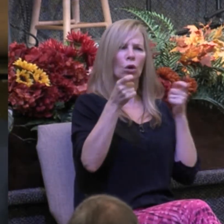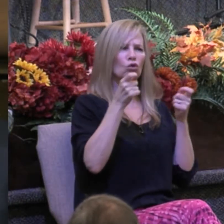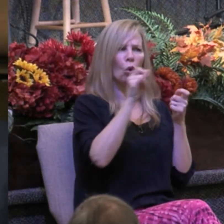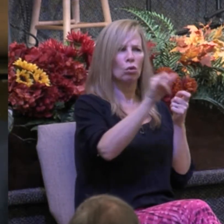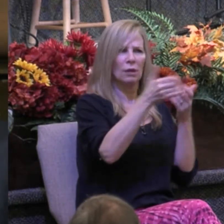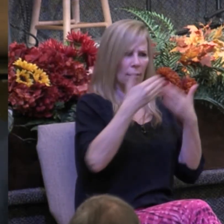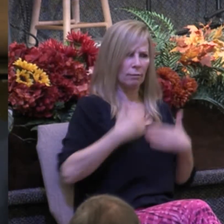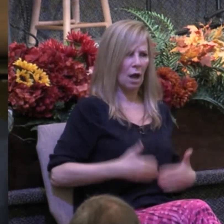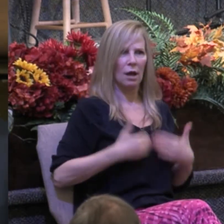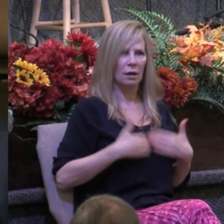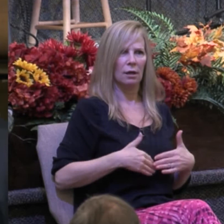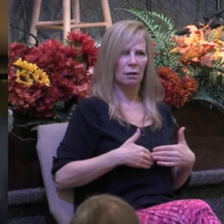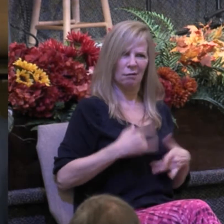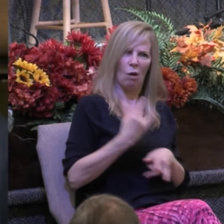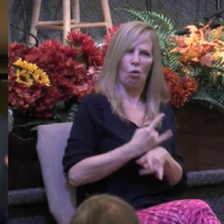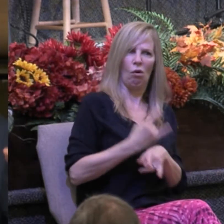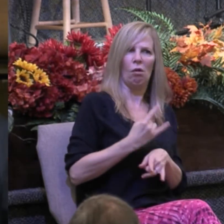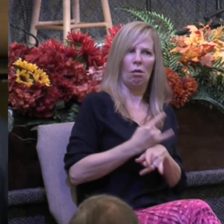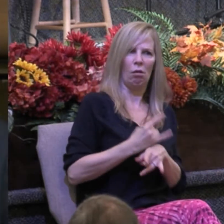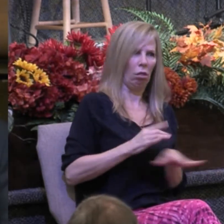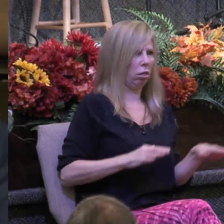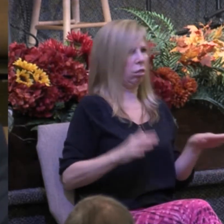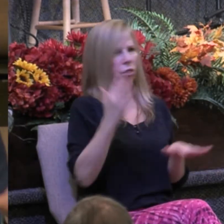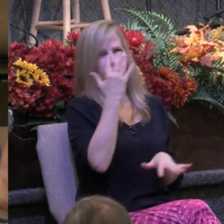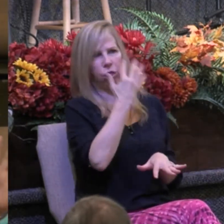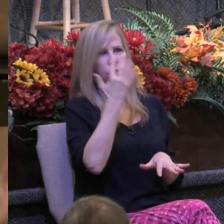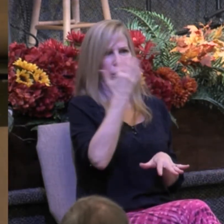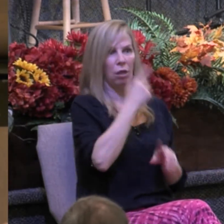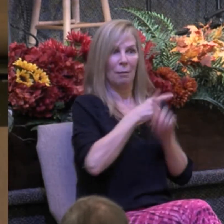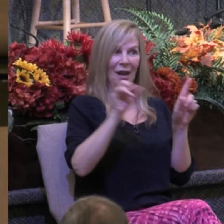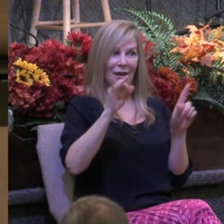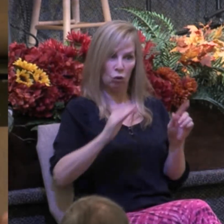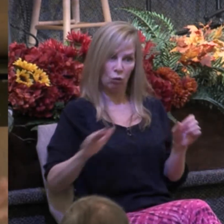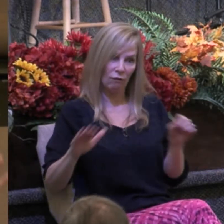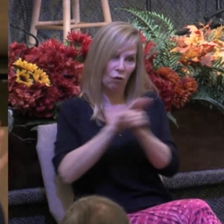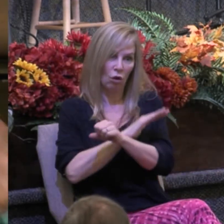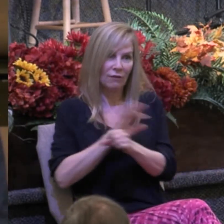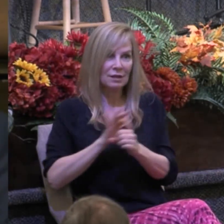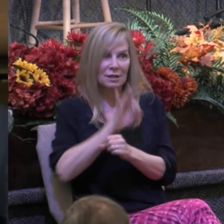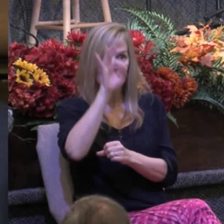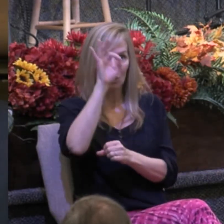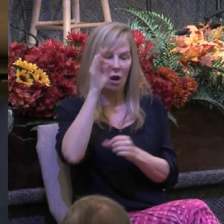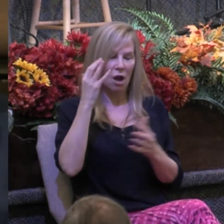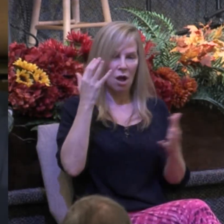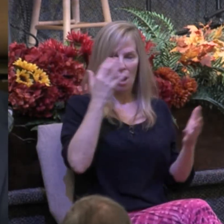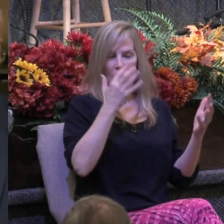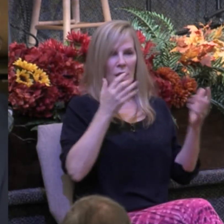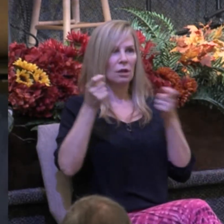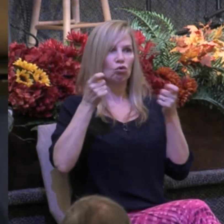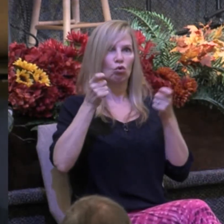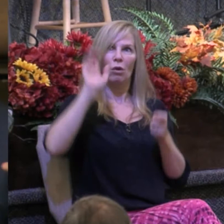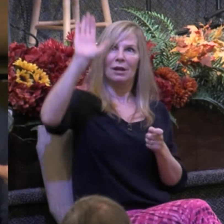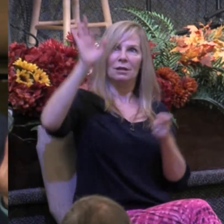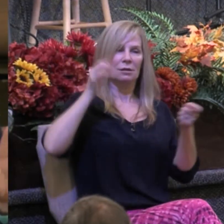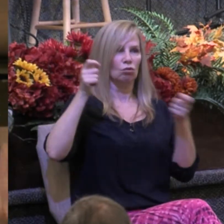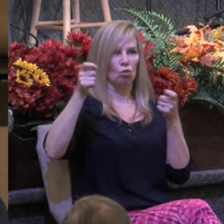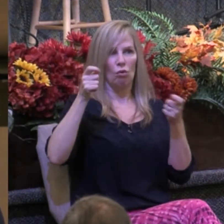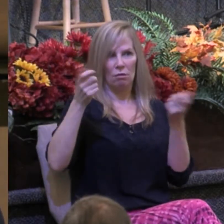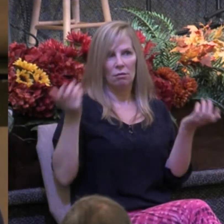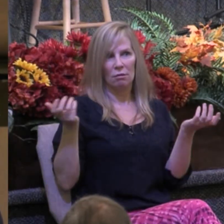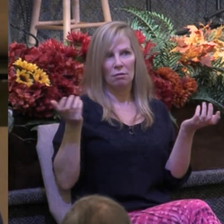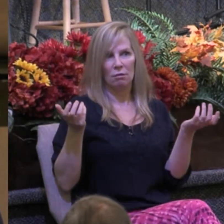alcohol, those who are filled with the Spirit are under the Spirit's